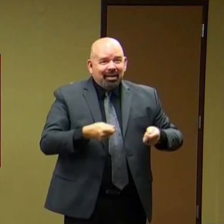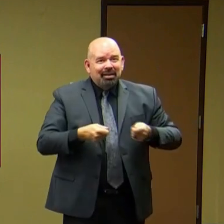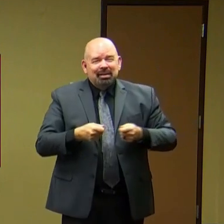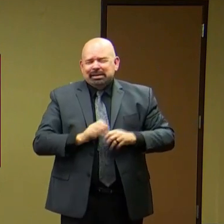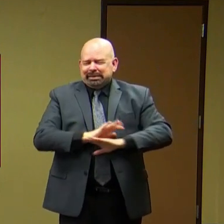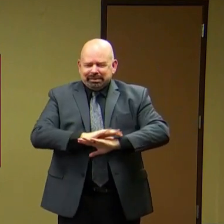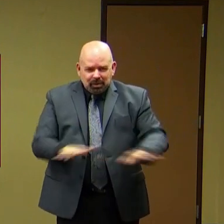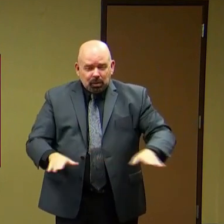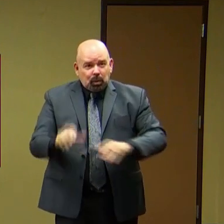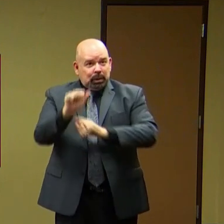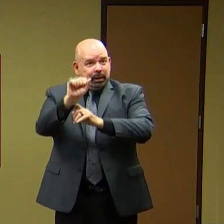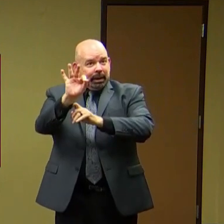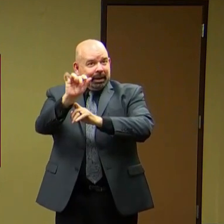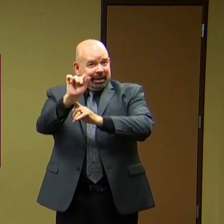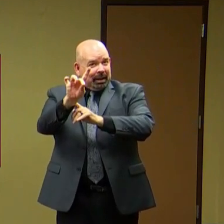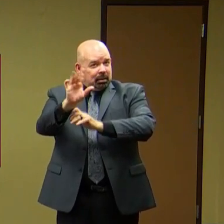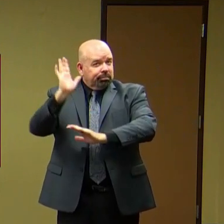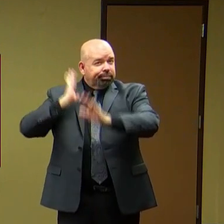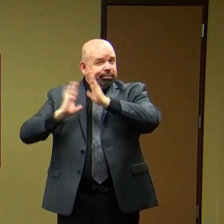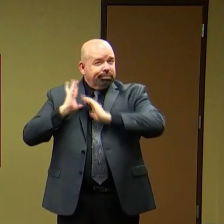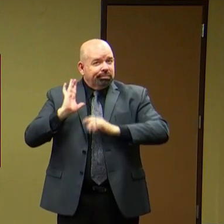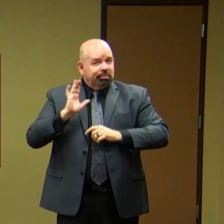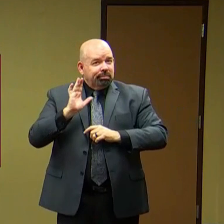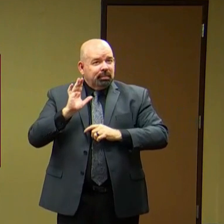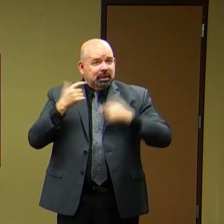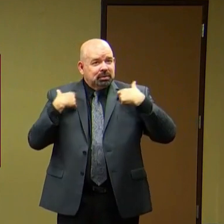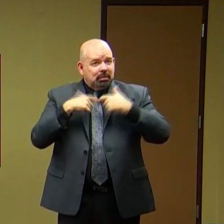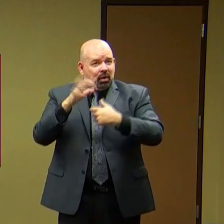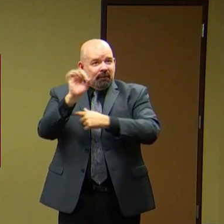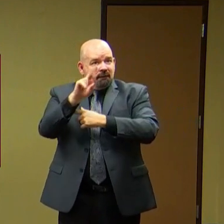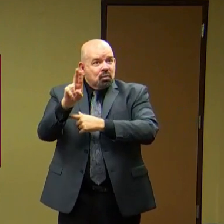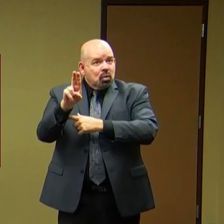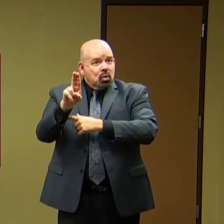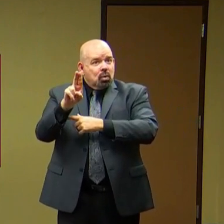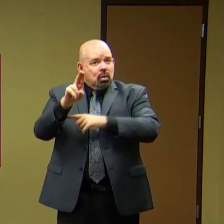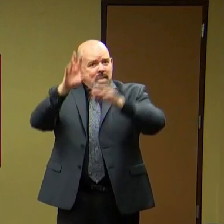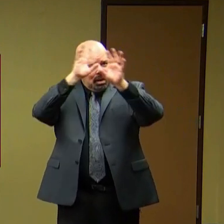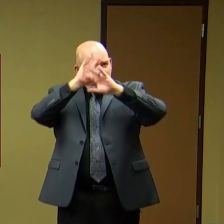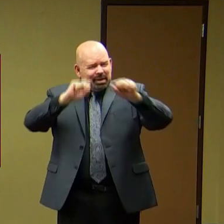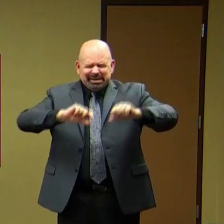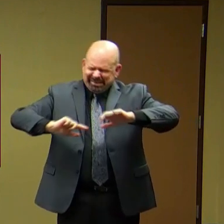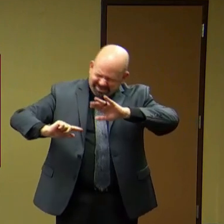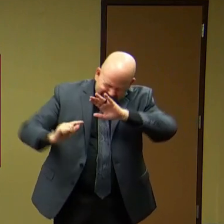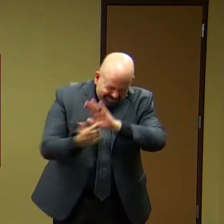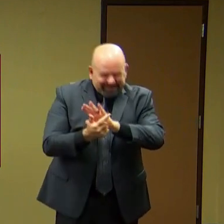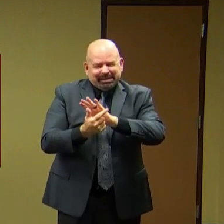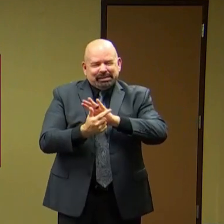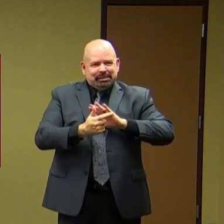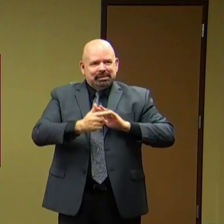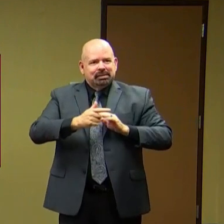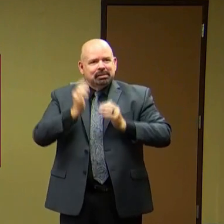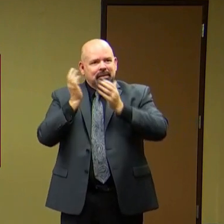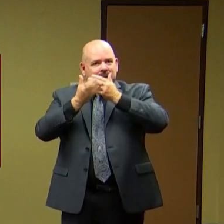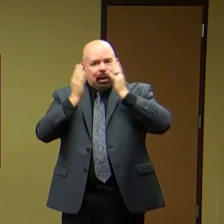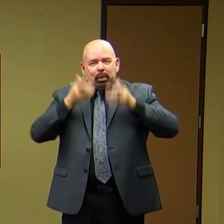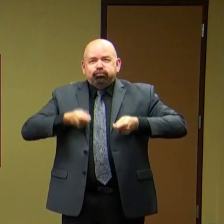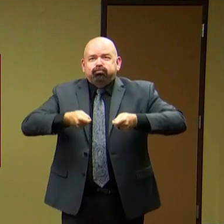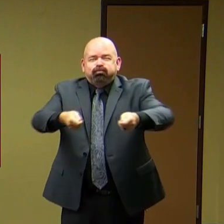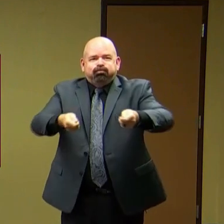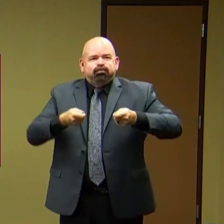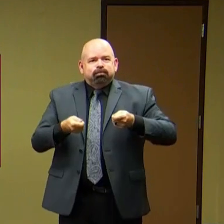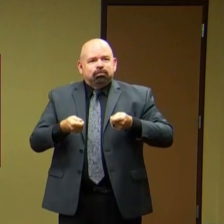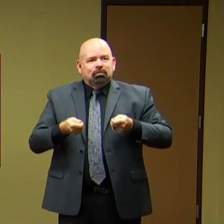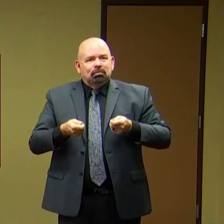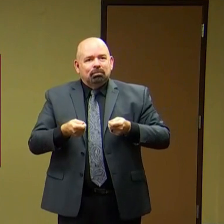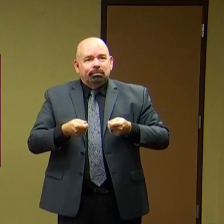things wrong, the President of the United States told people not to go trick-or-treating. So that's what the CDC is